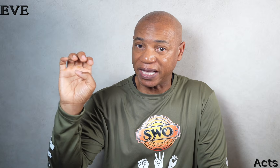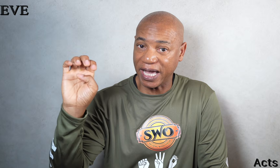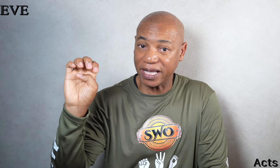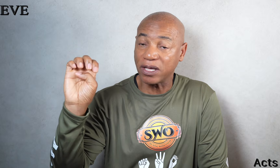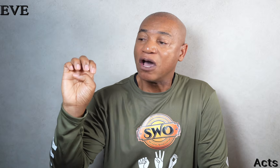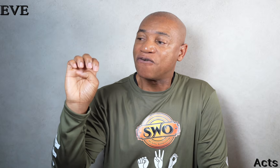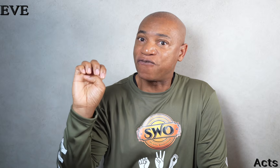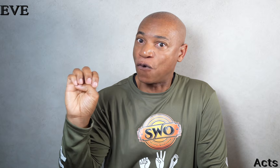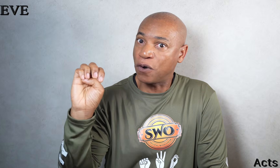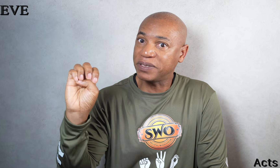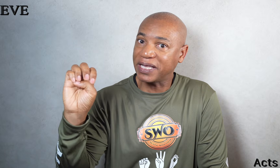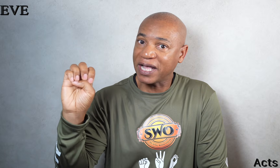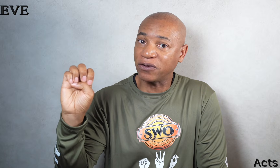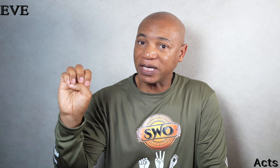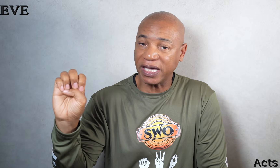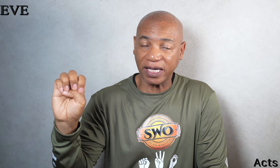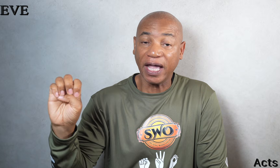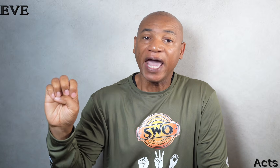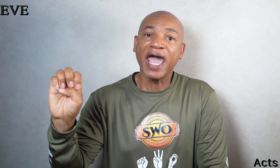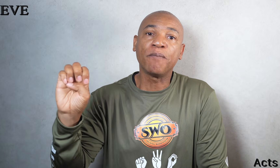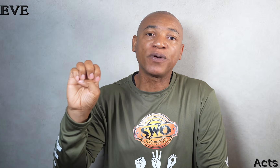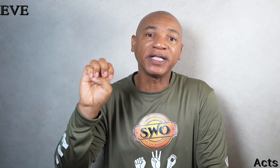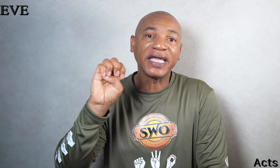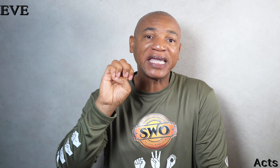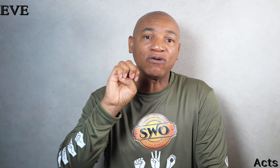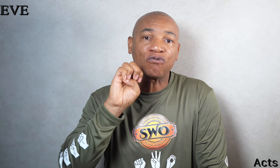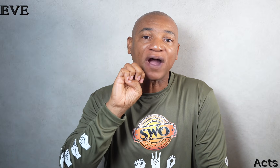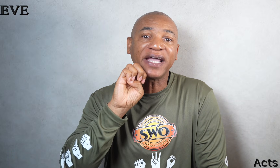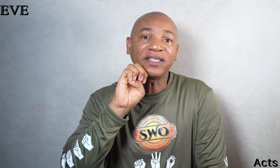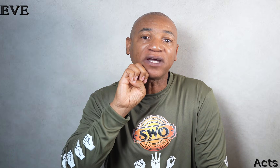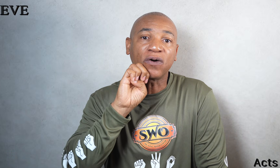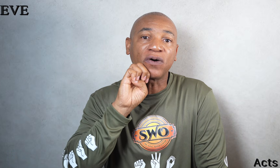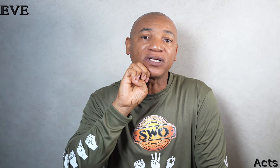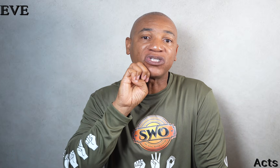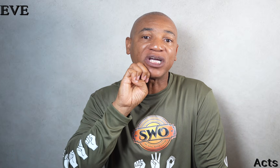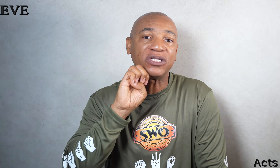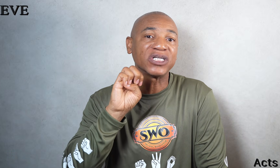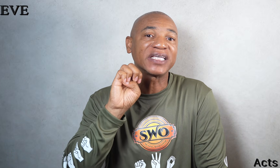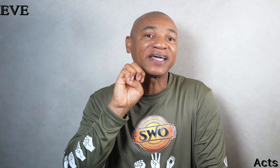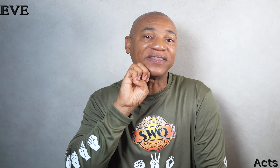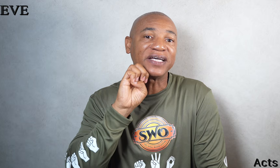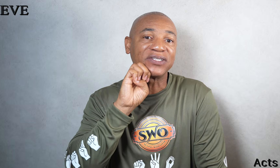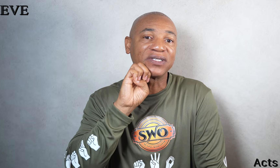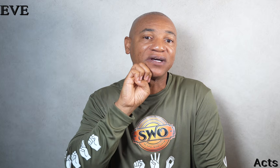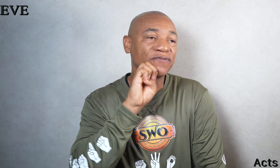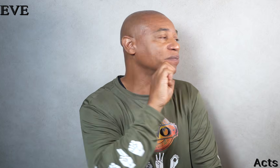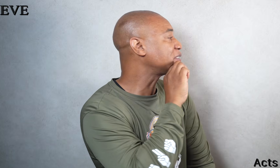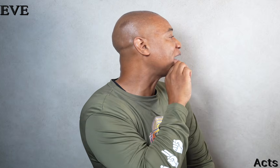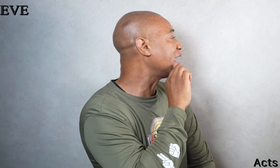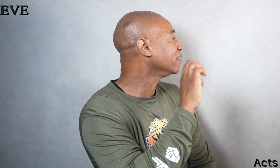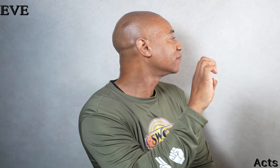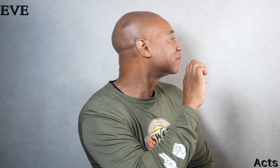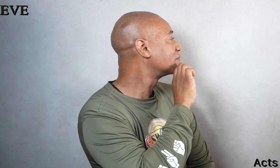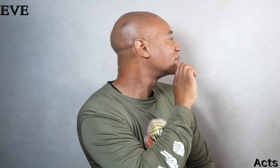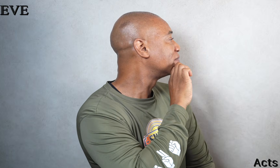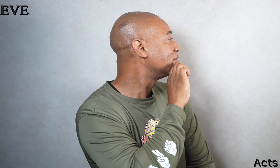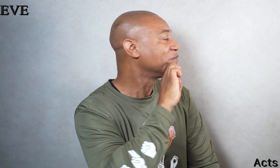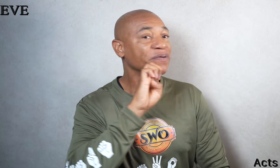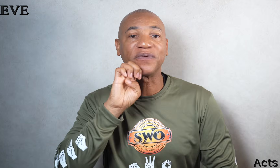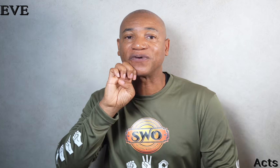hand, form the letter E, and bring the E right there on the chin, just like this, from the side, from the front